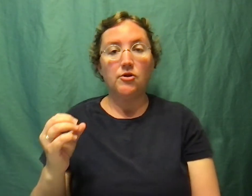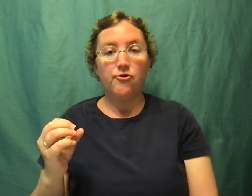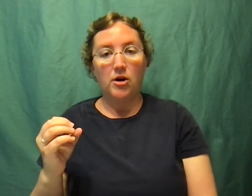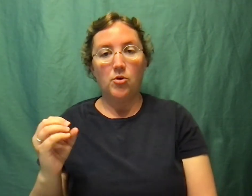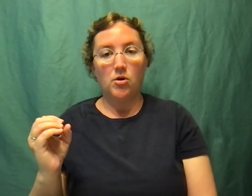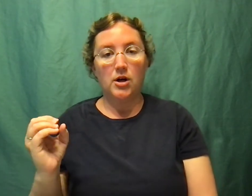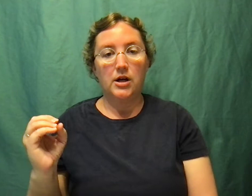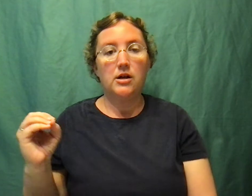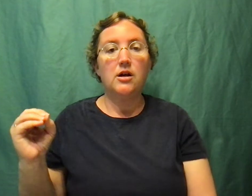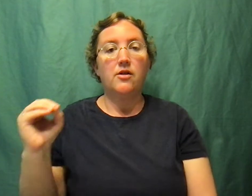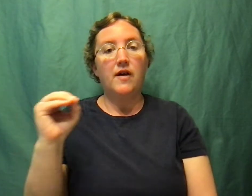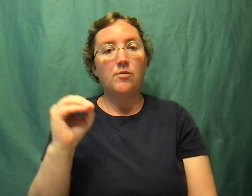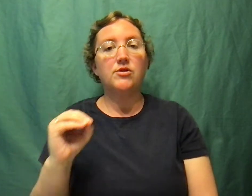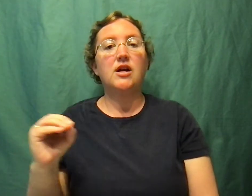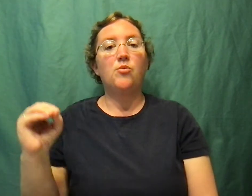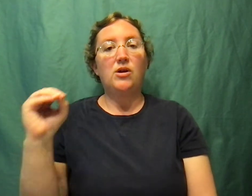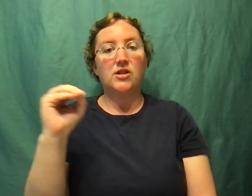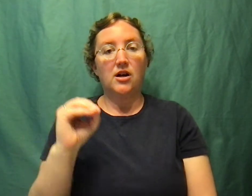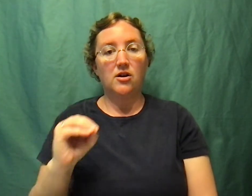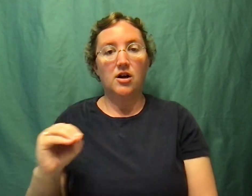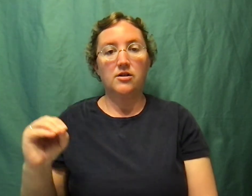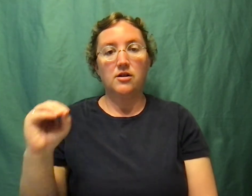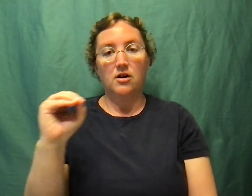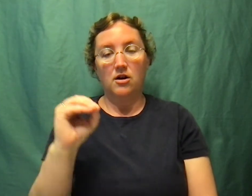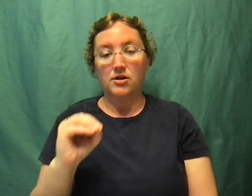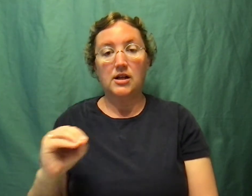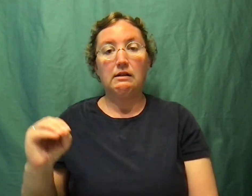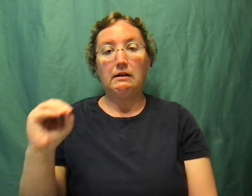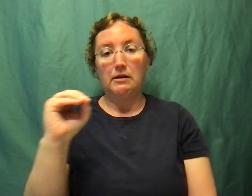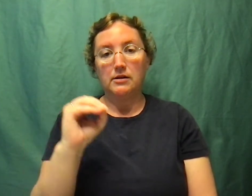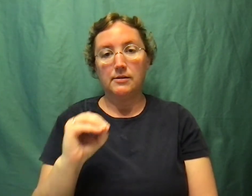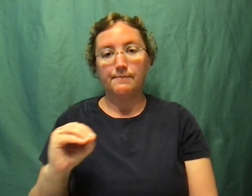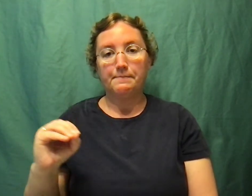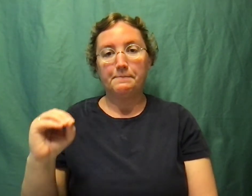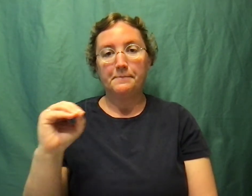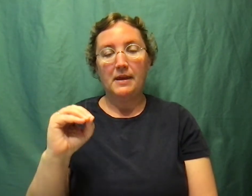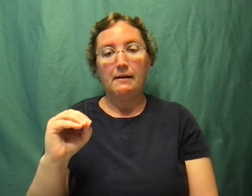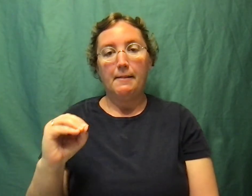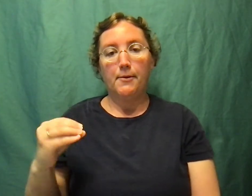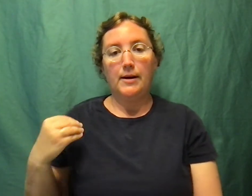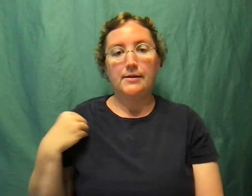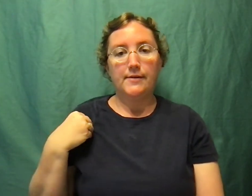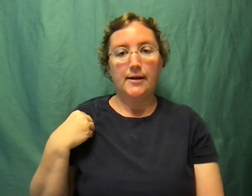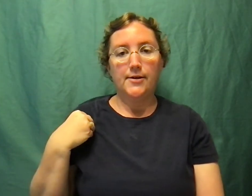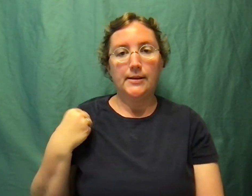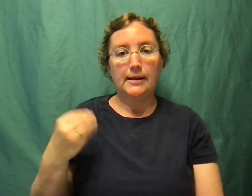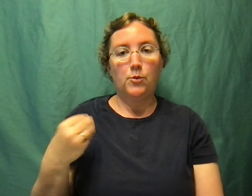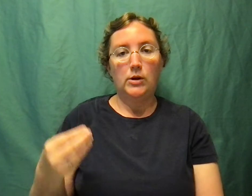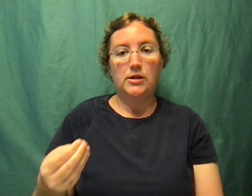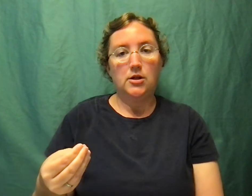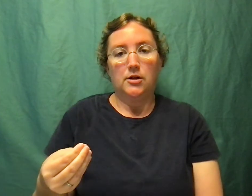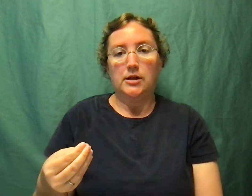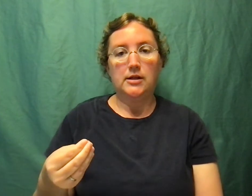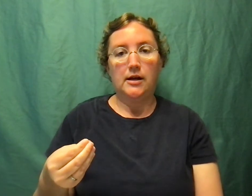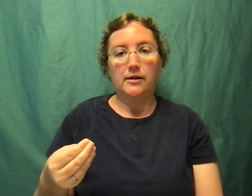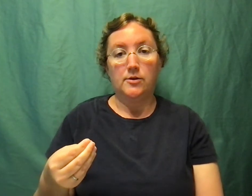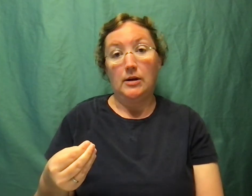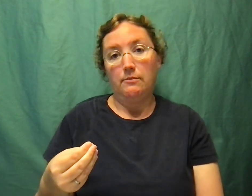from Oregon, they will say we sign our state like this. The rest of the country is like we still are going to sign it this way.